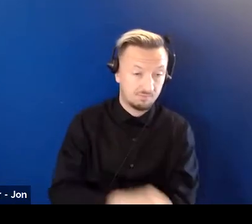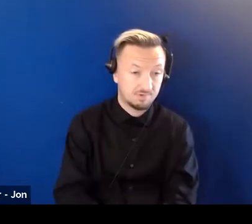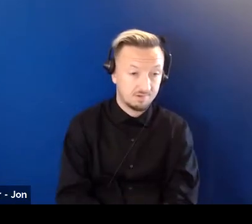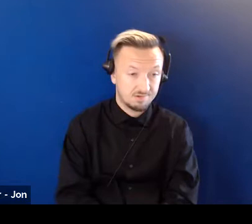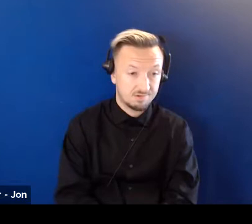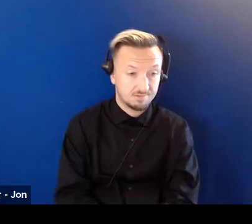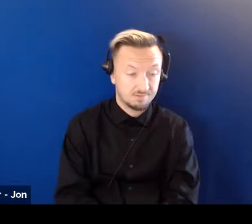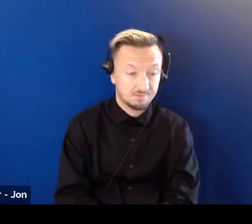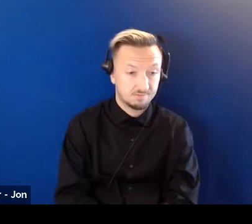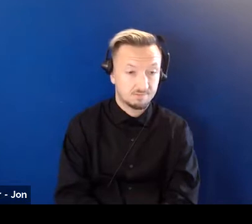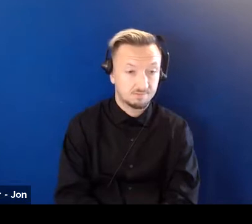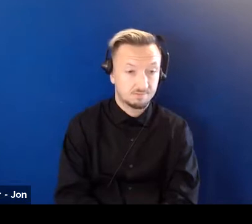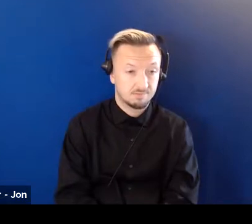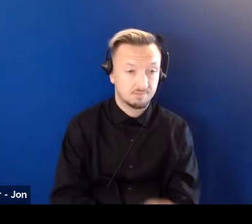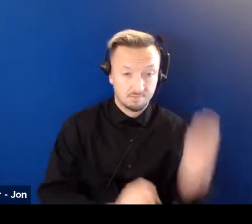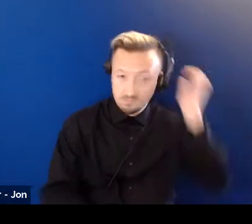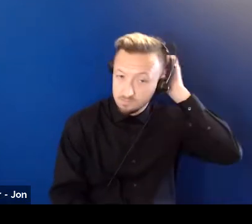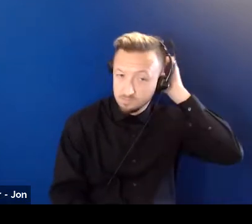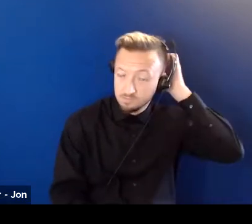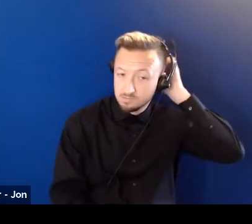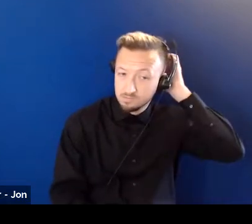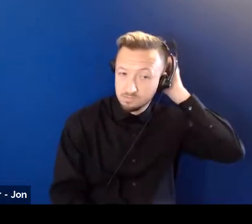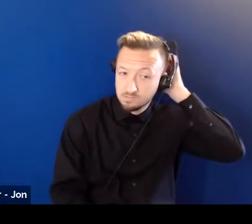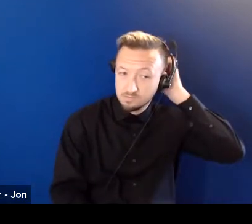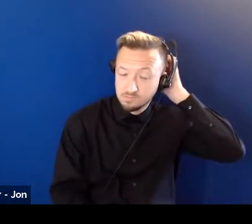your contracts are reimbursed.